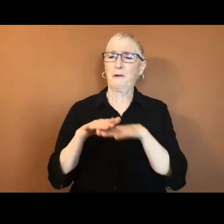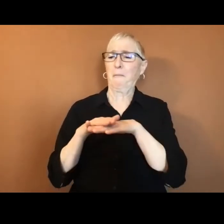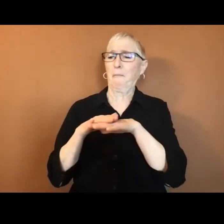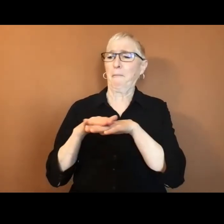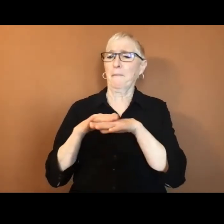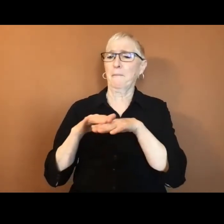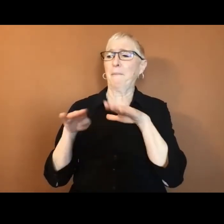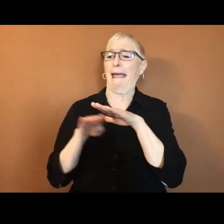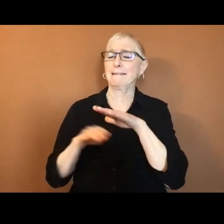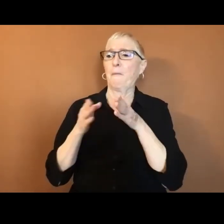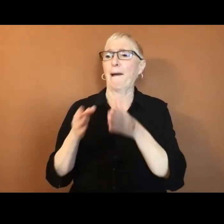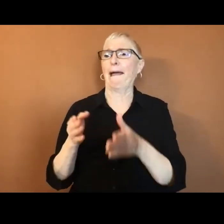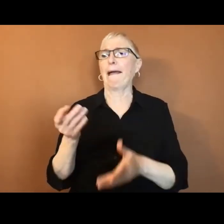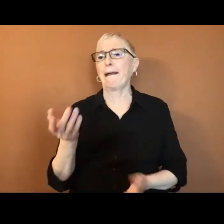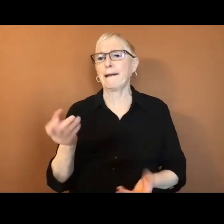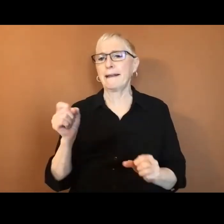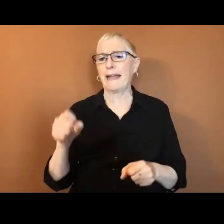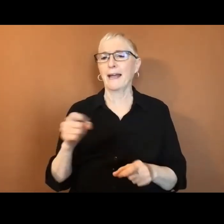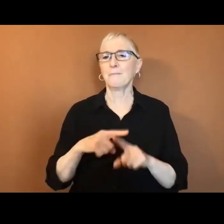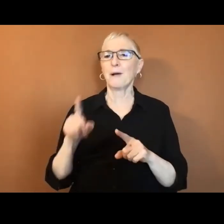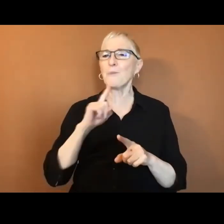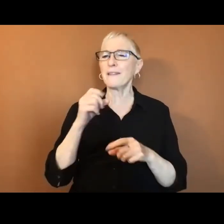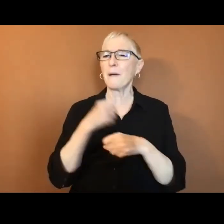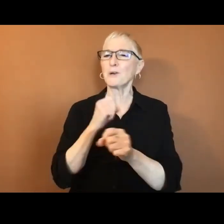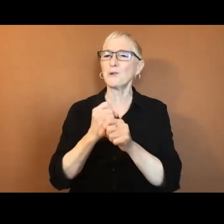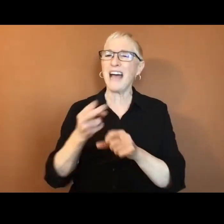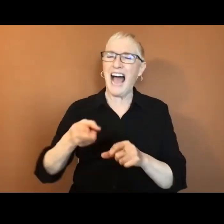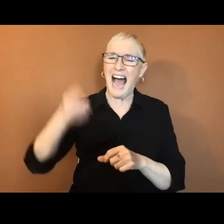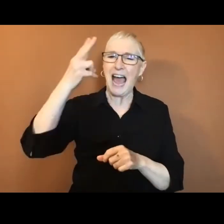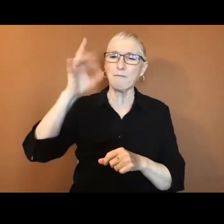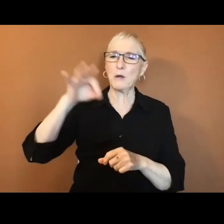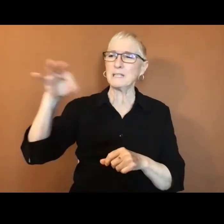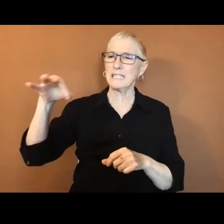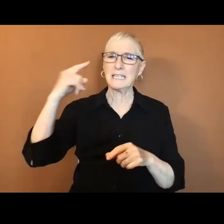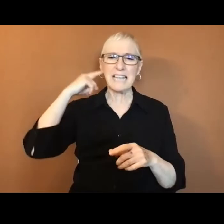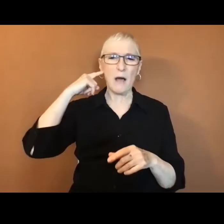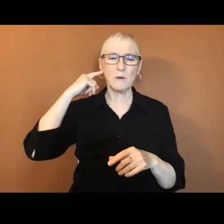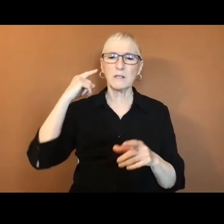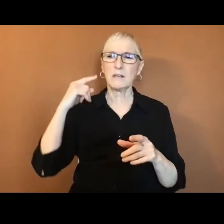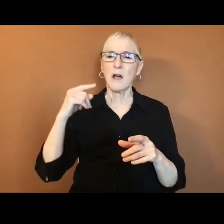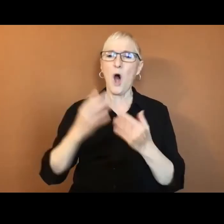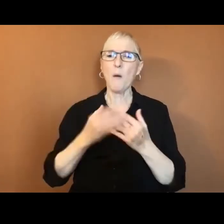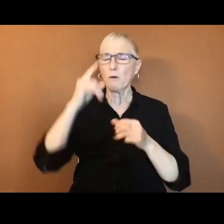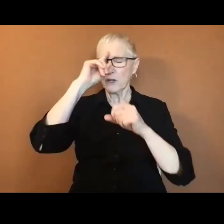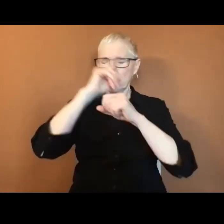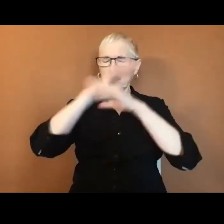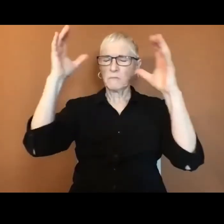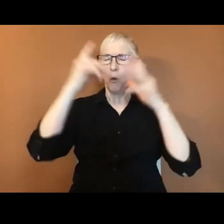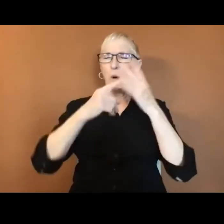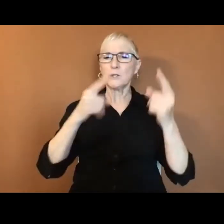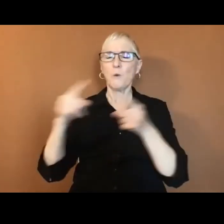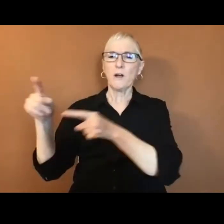but this producing very, very high frequency sounds and getting almost a visual picture of what's going